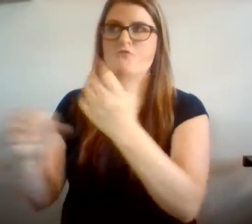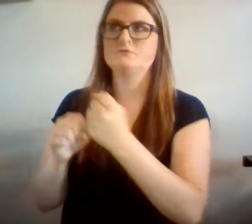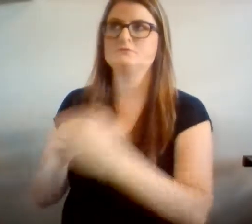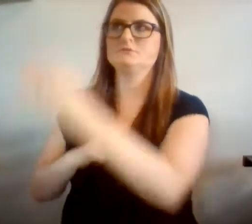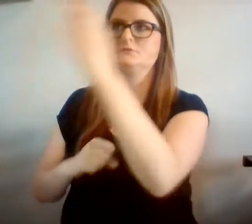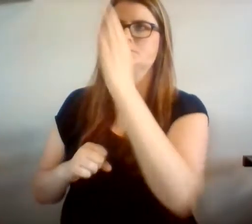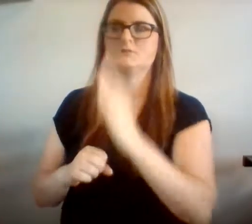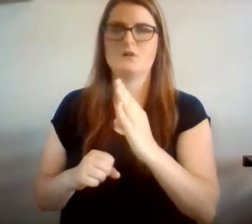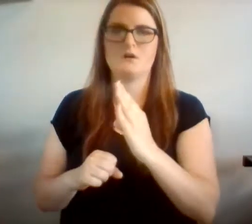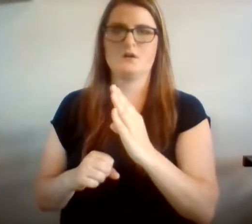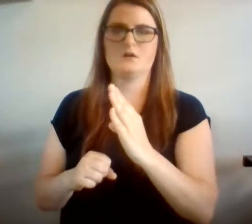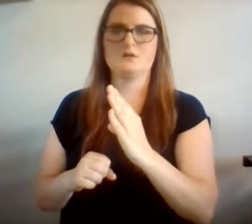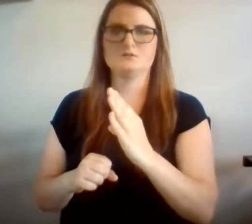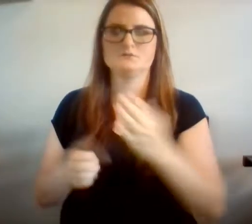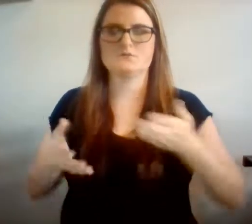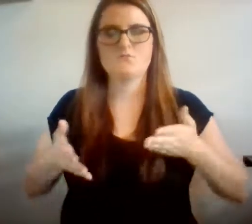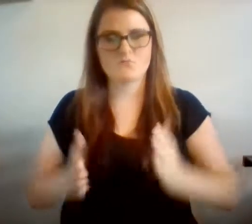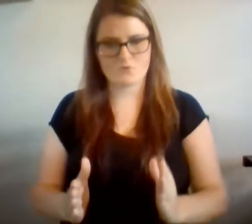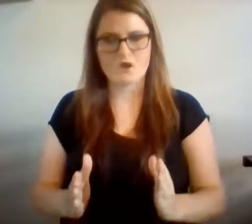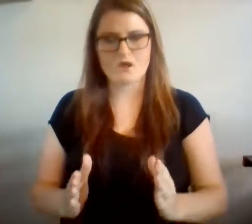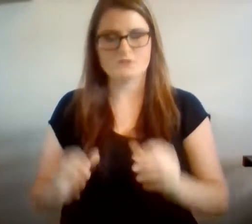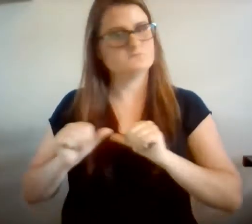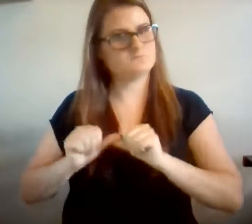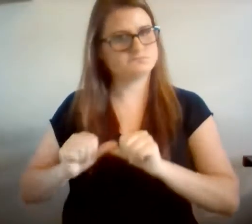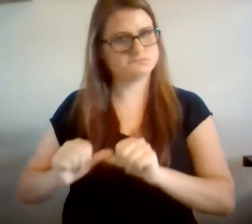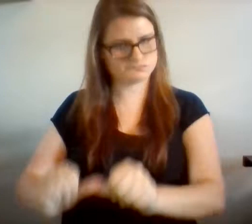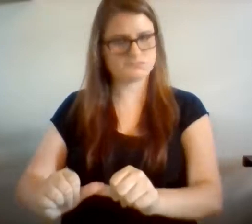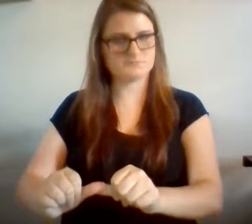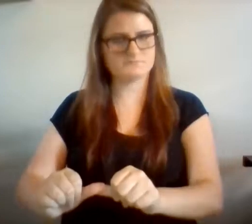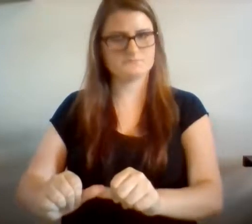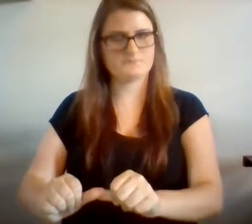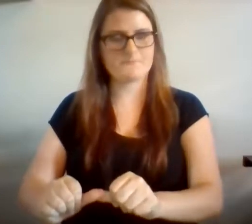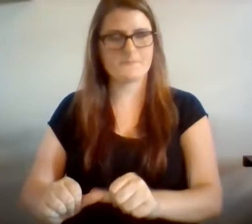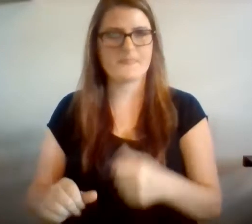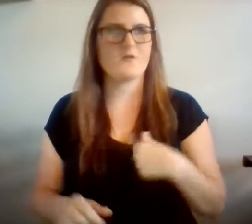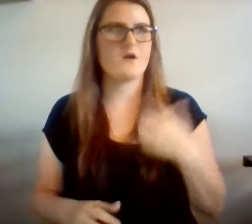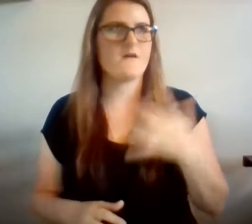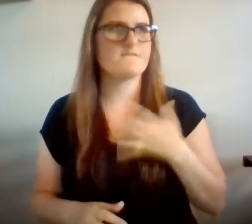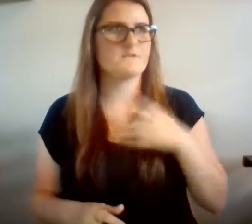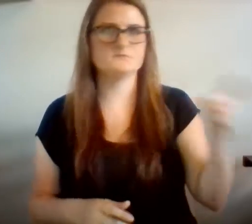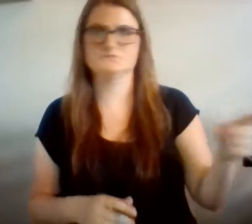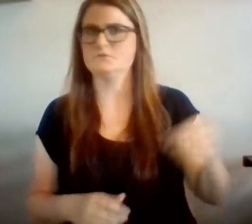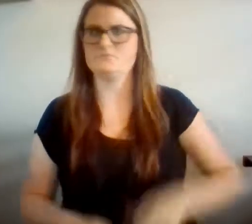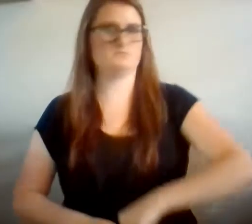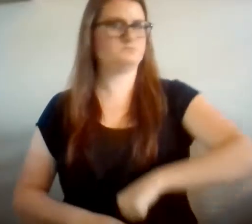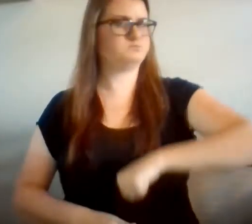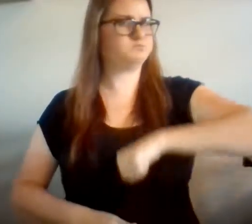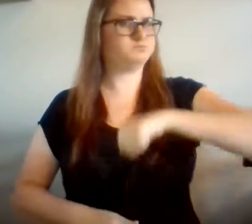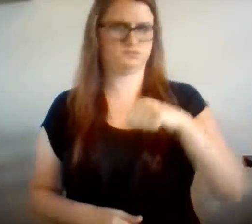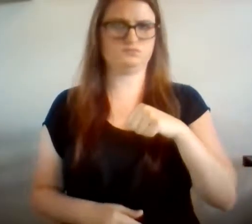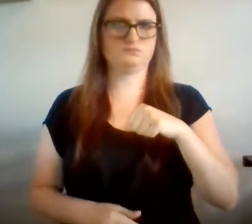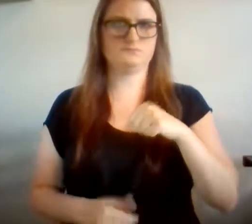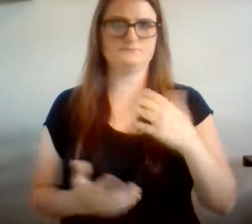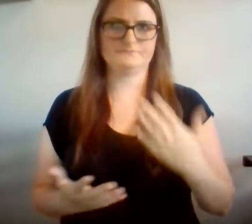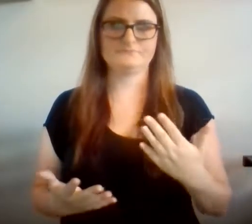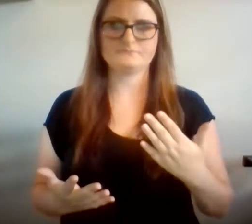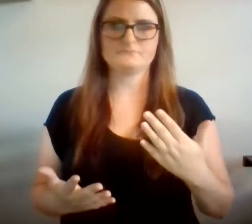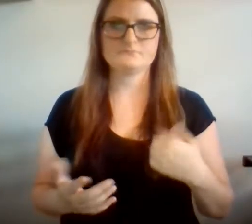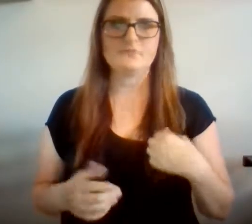principles there is it's very proud to say with certainty that today or tomorrow you'll do this or that. And so then when we begin to think